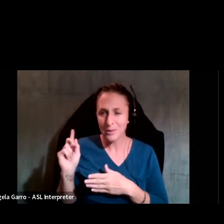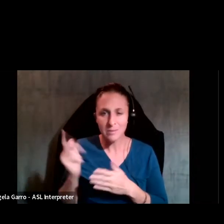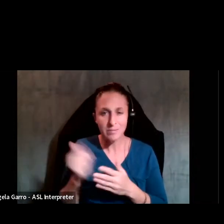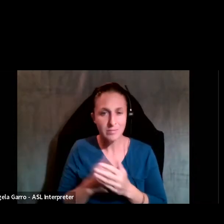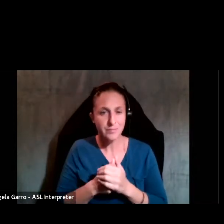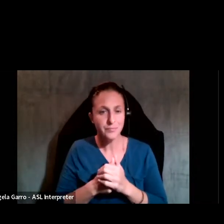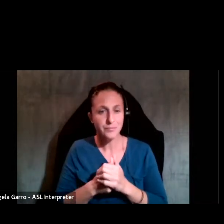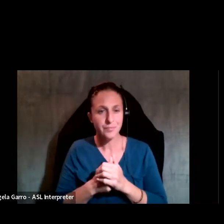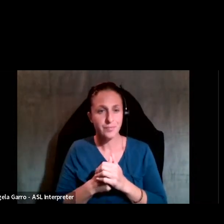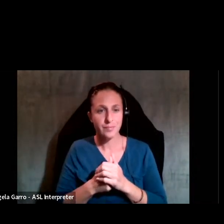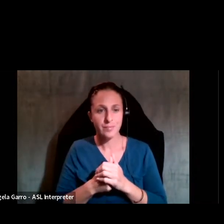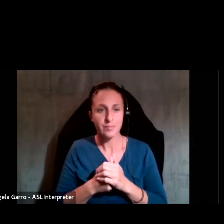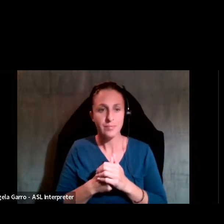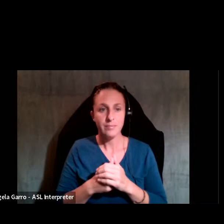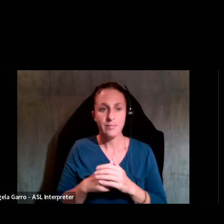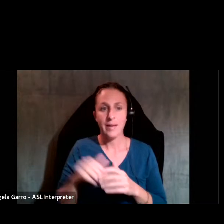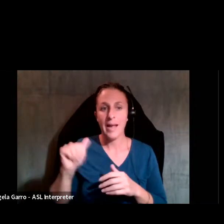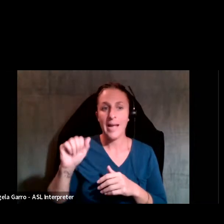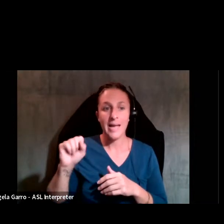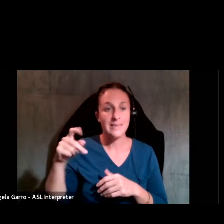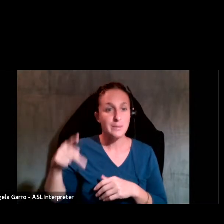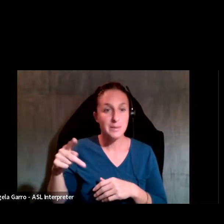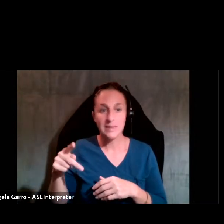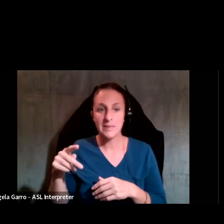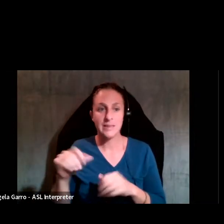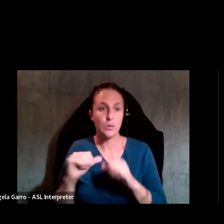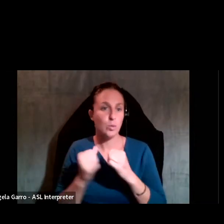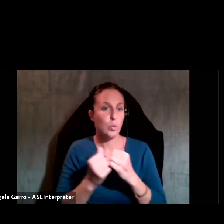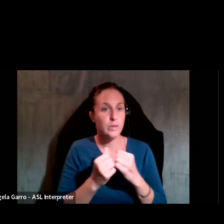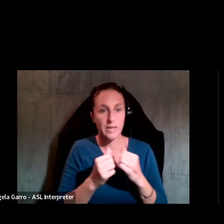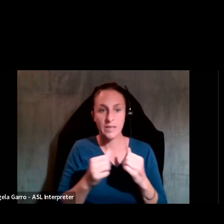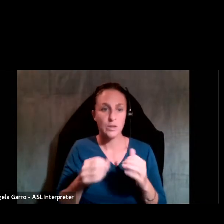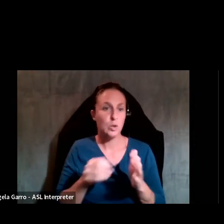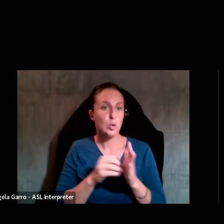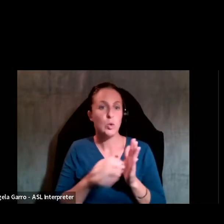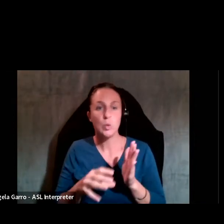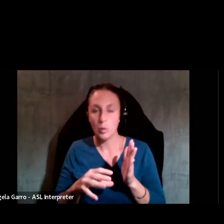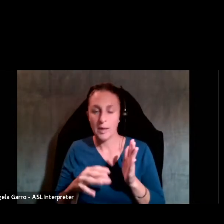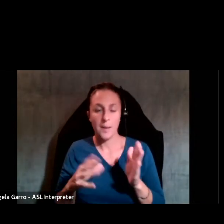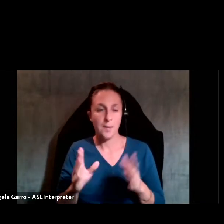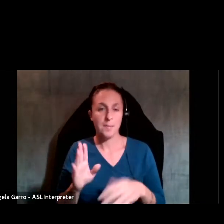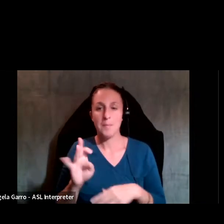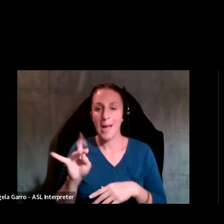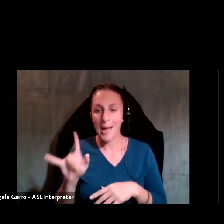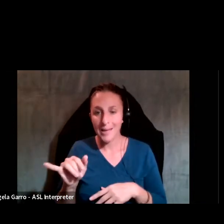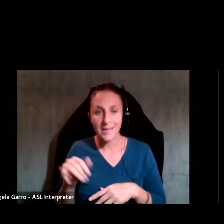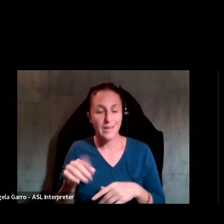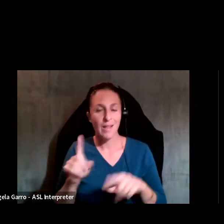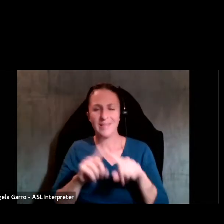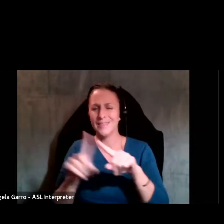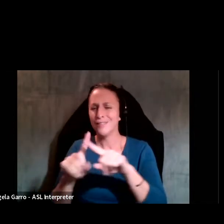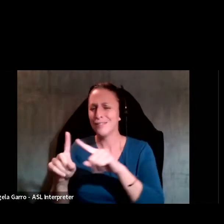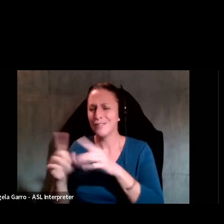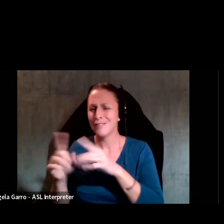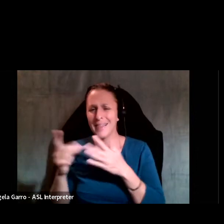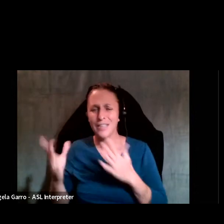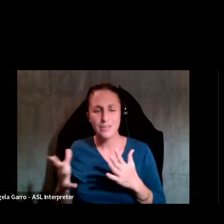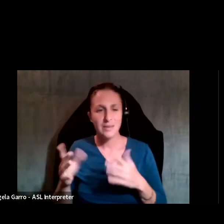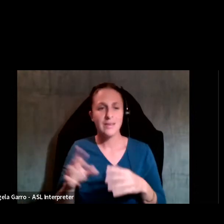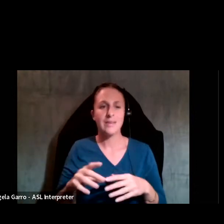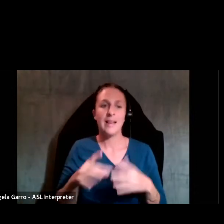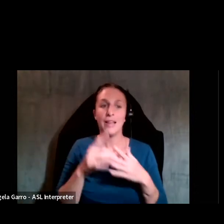Yep. ASB, Associated Student Body, just like all of these different leaderships and leadership positions,